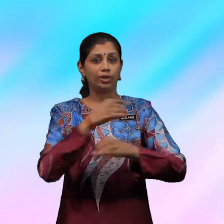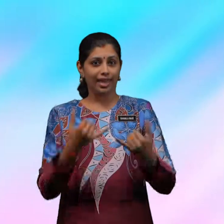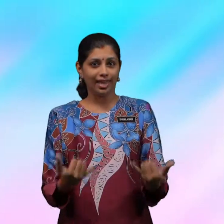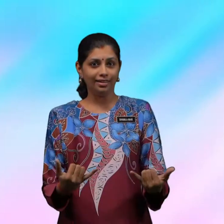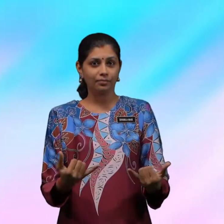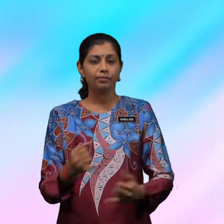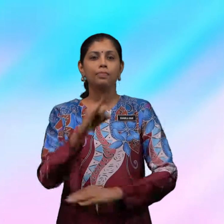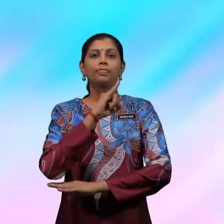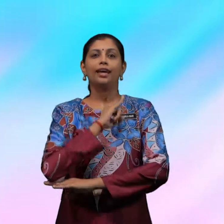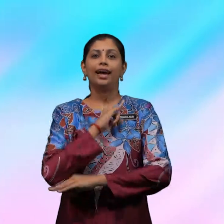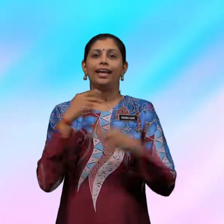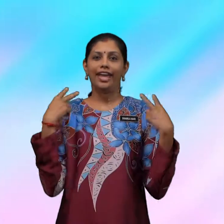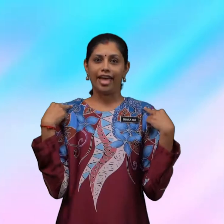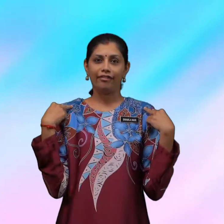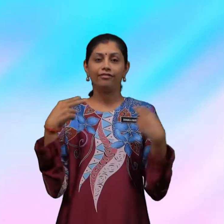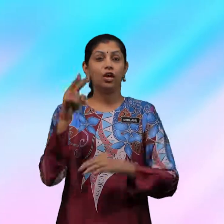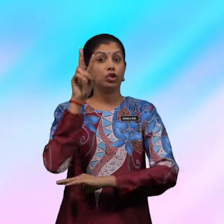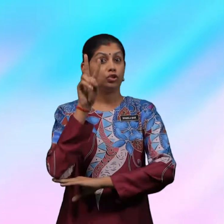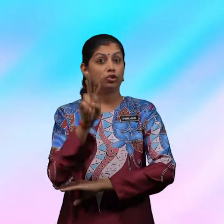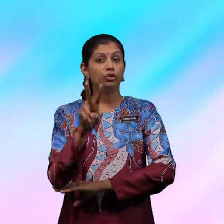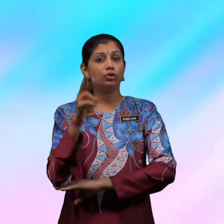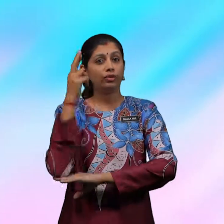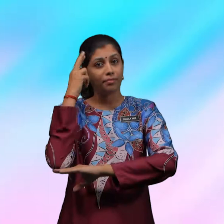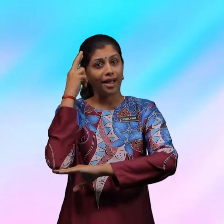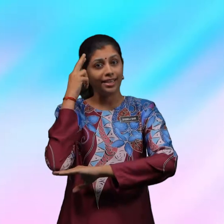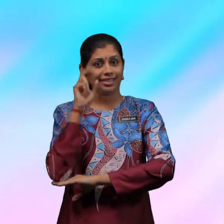today, I have two reminders.